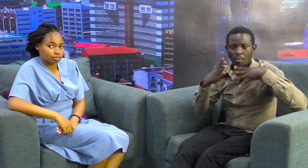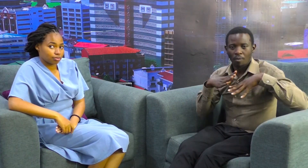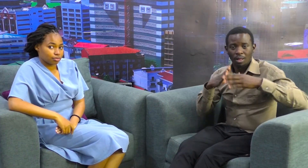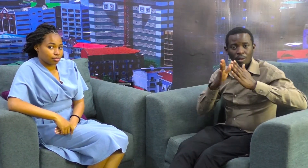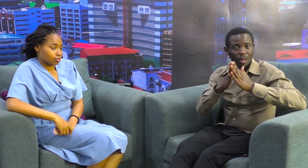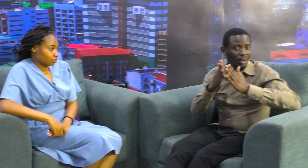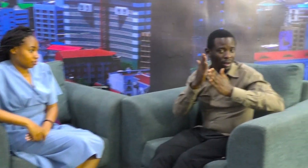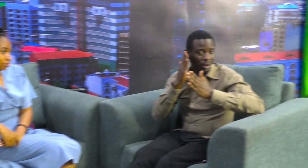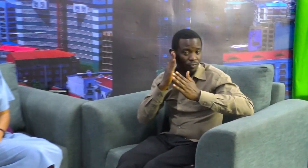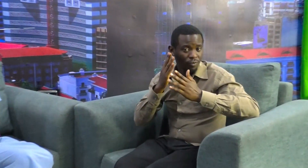I have a comment